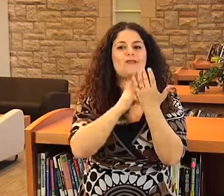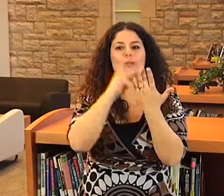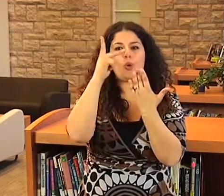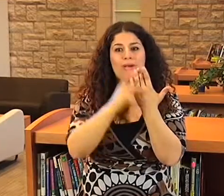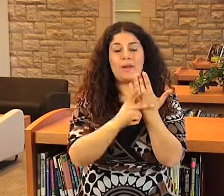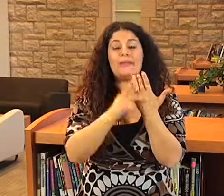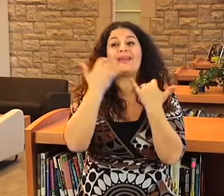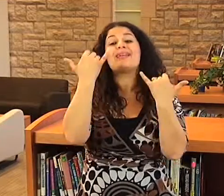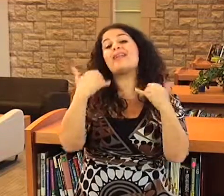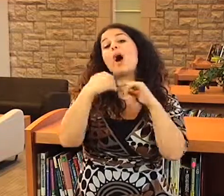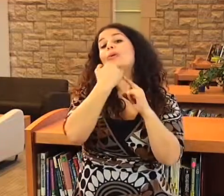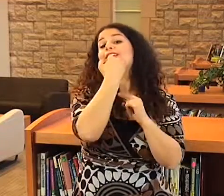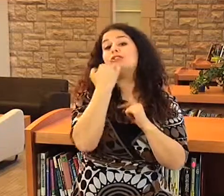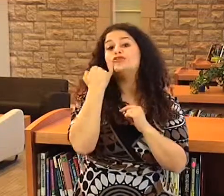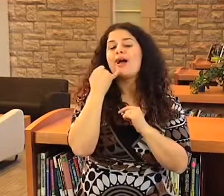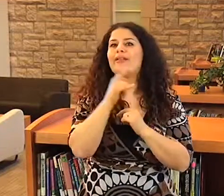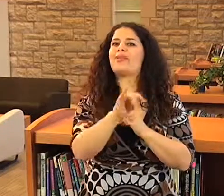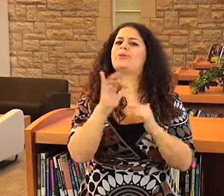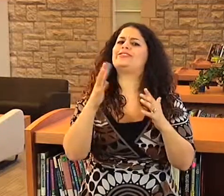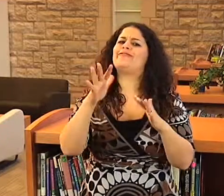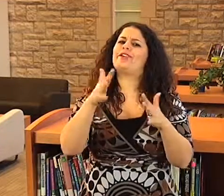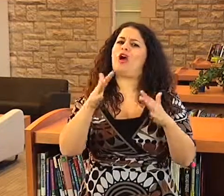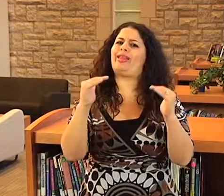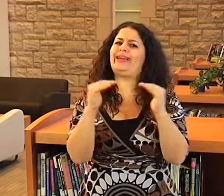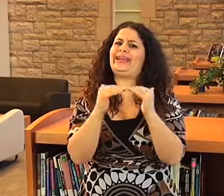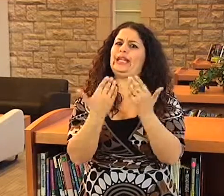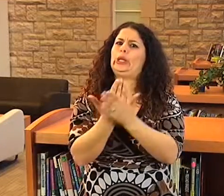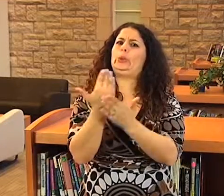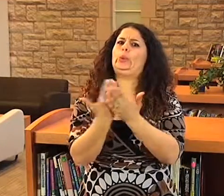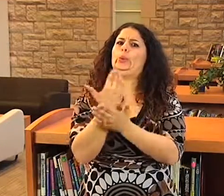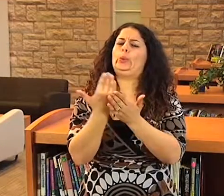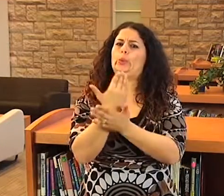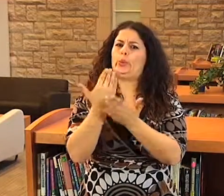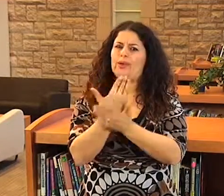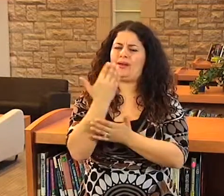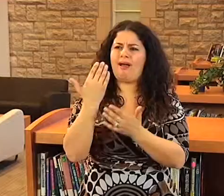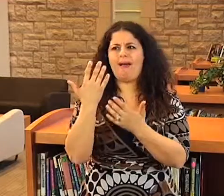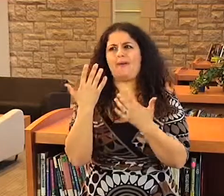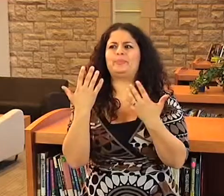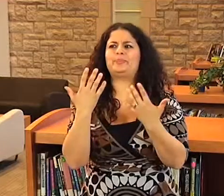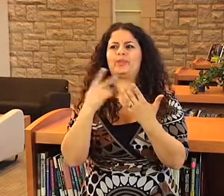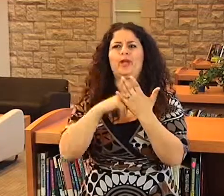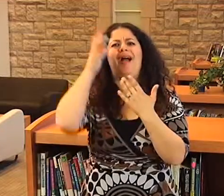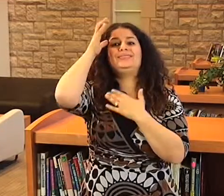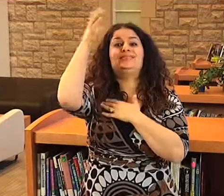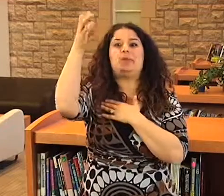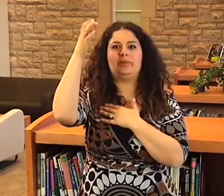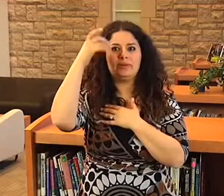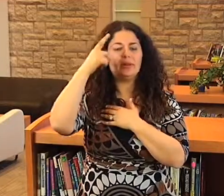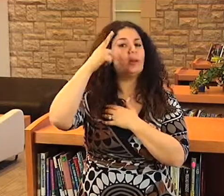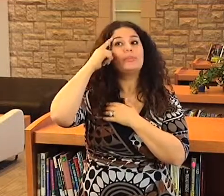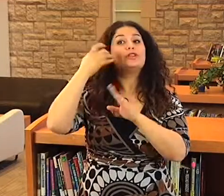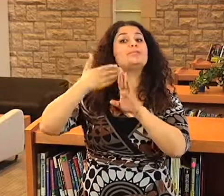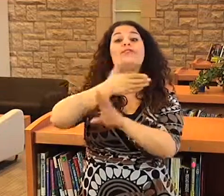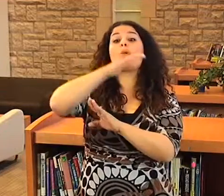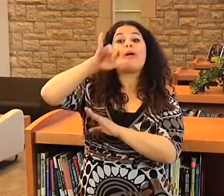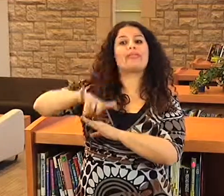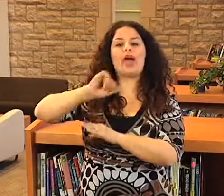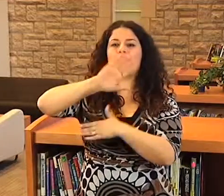a situation, more of a deaf program. In Israel, that was a really relatively new concept for them